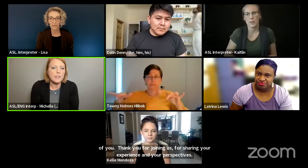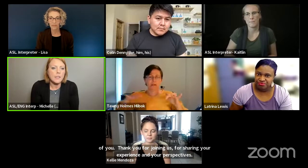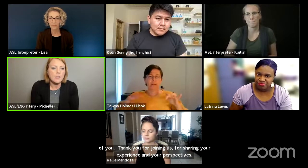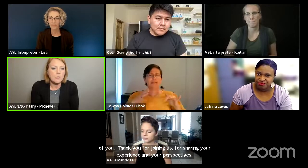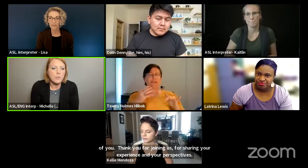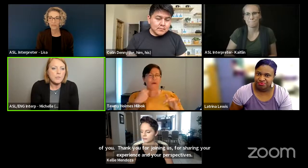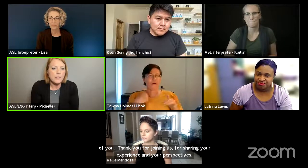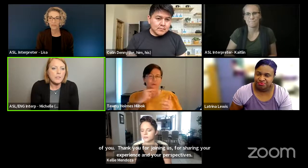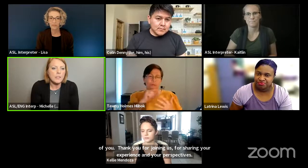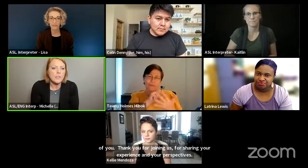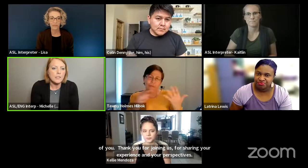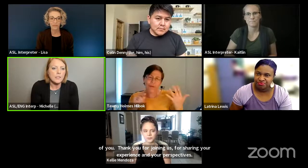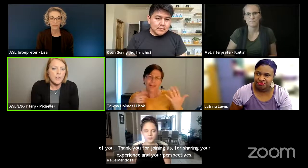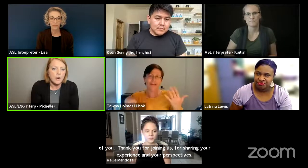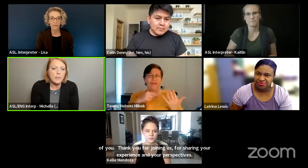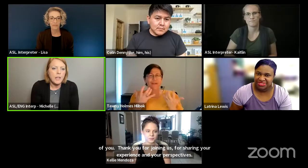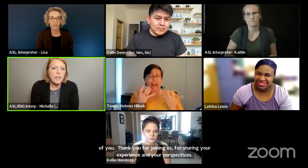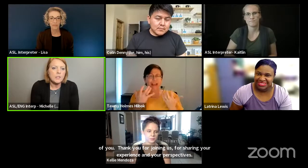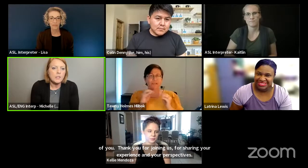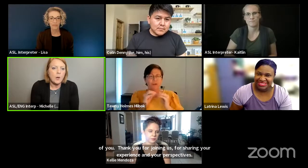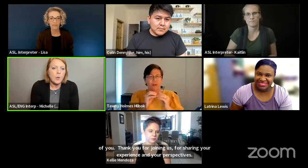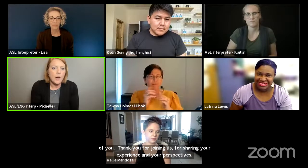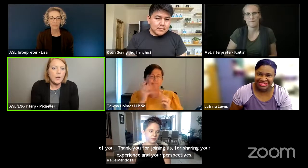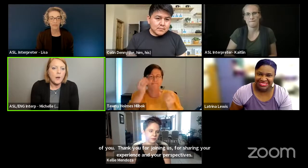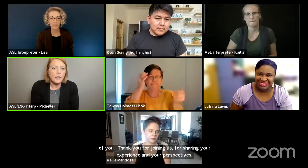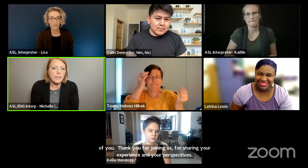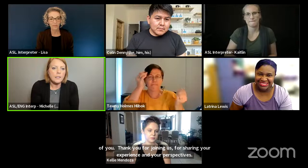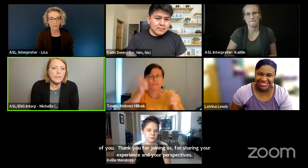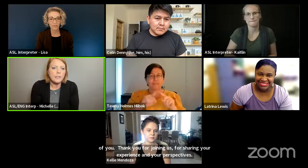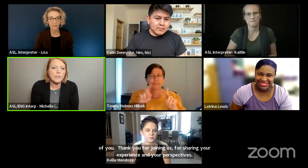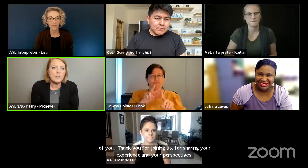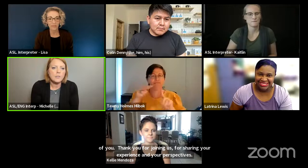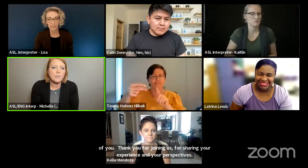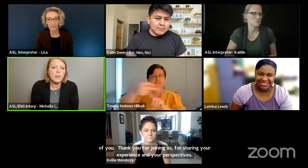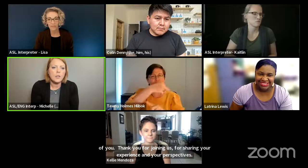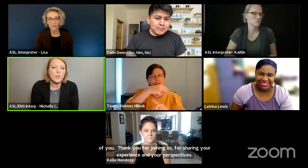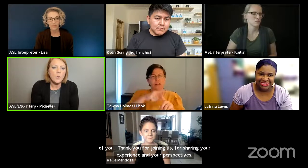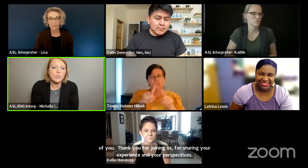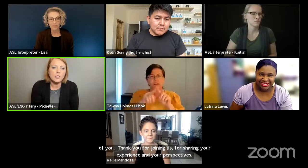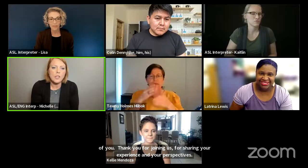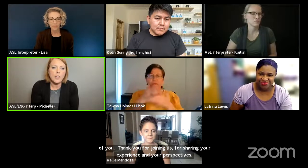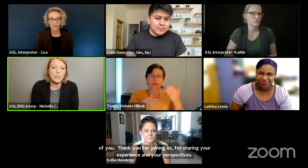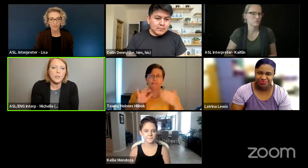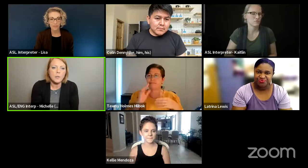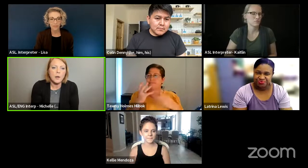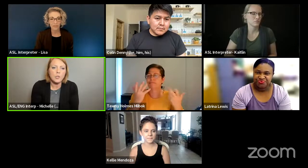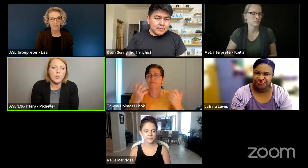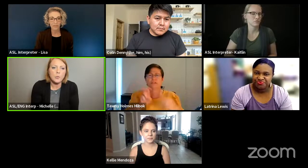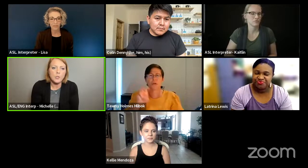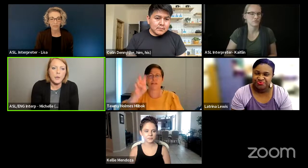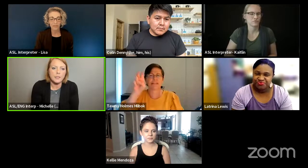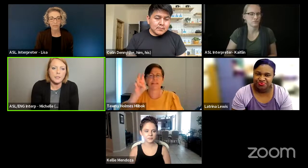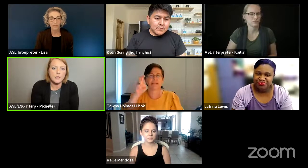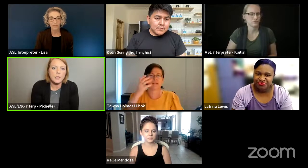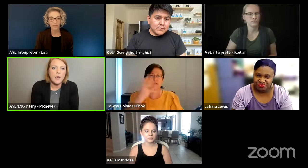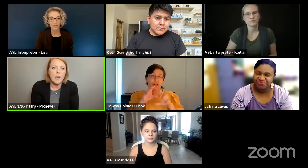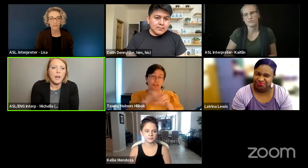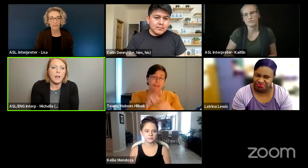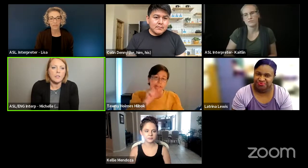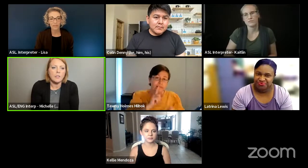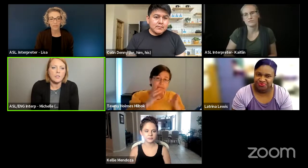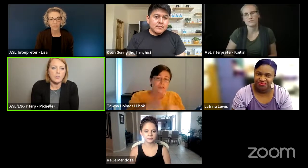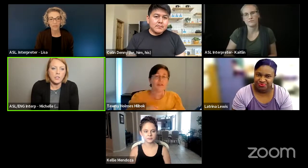representatives, organization representatives, etc. So I wanted you all to share a little bit about your